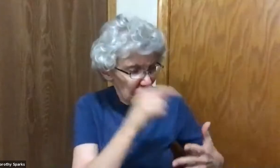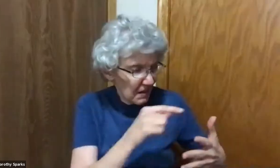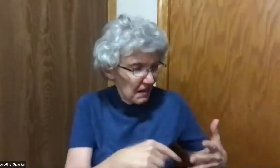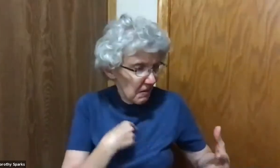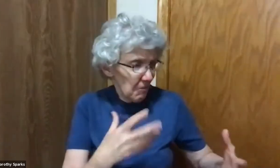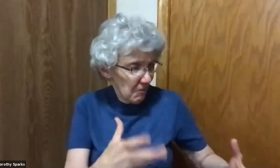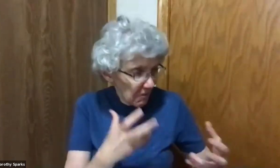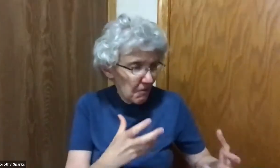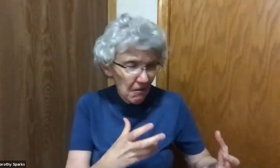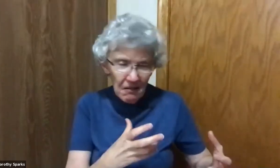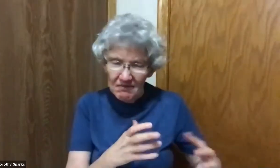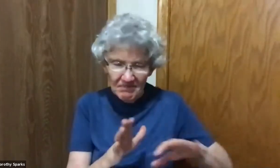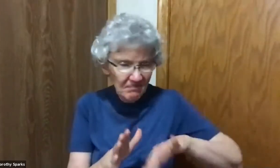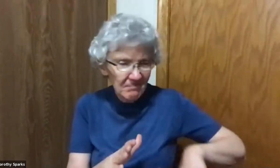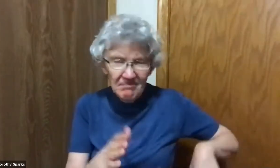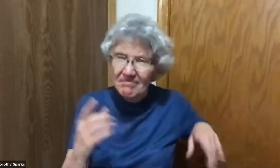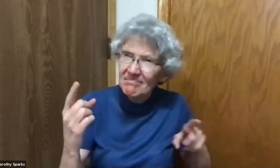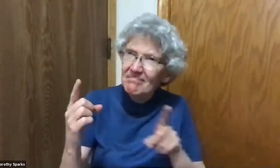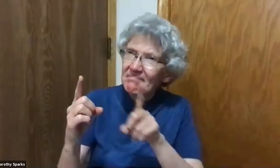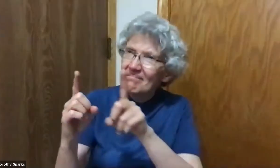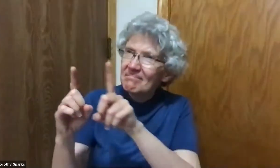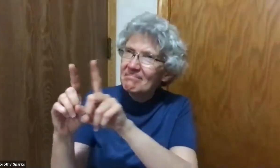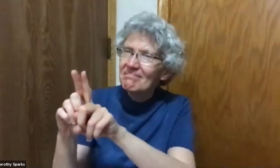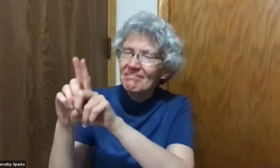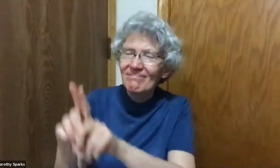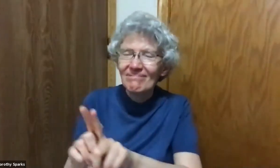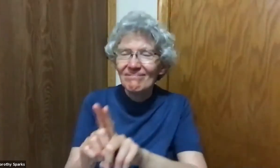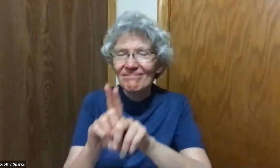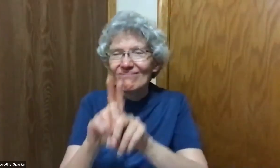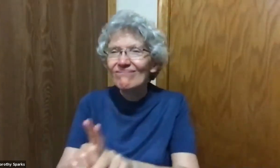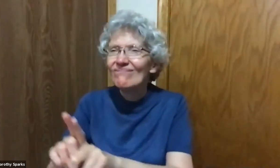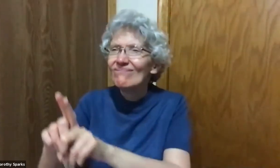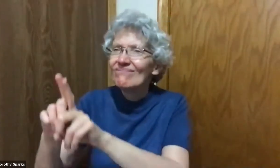The Lord is my shepherd, I lack nothing.